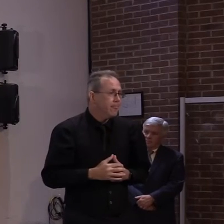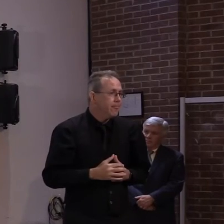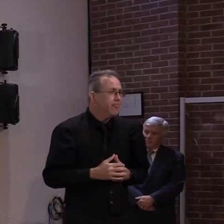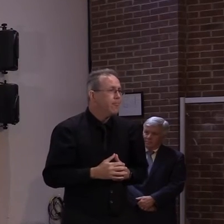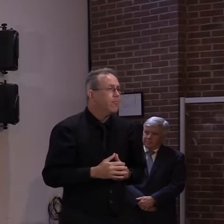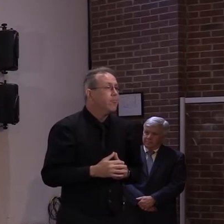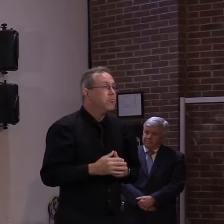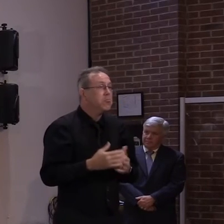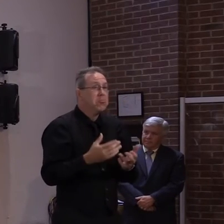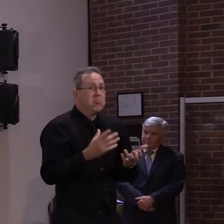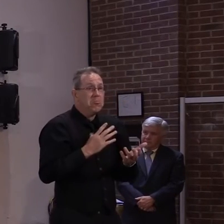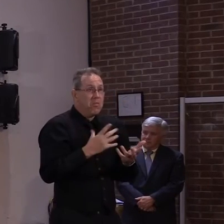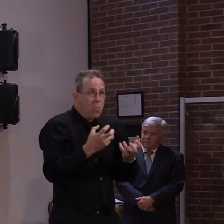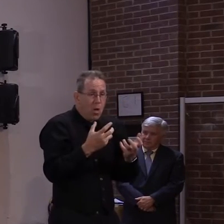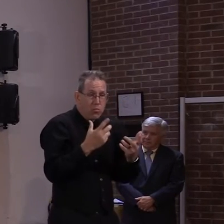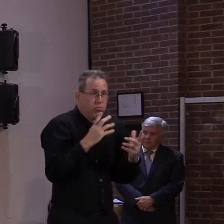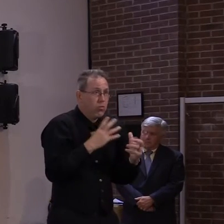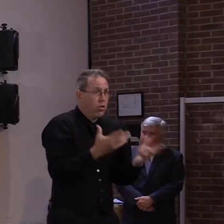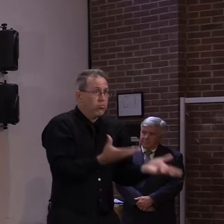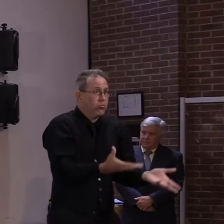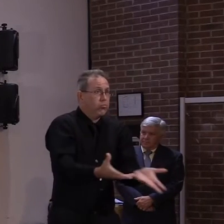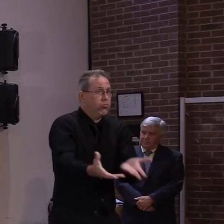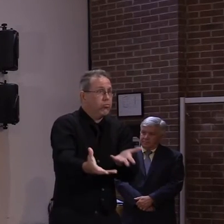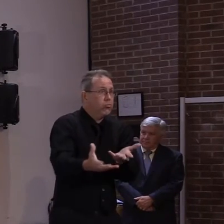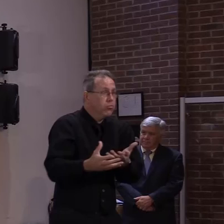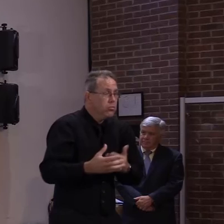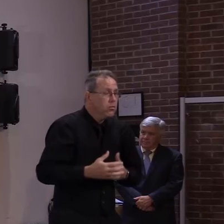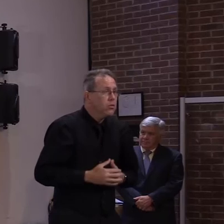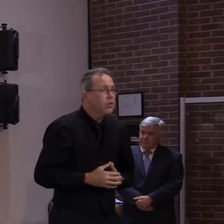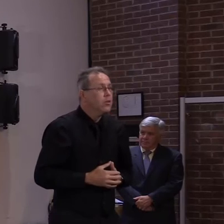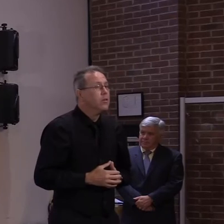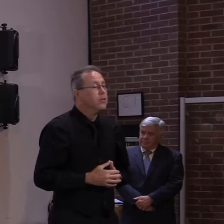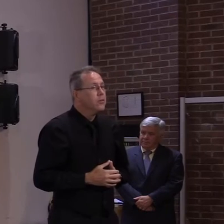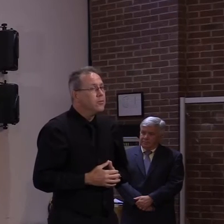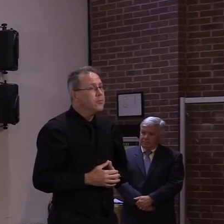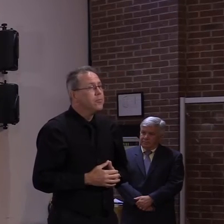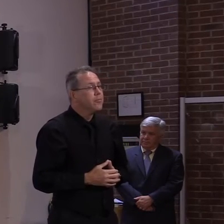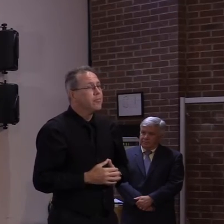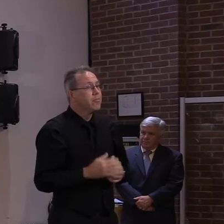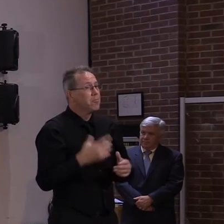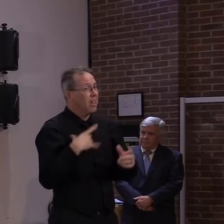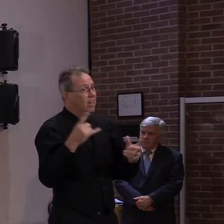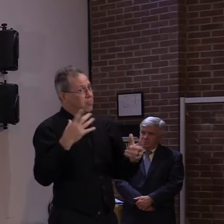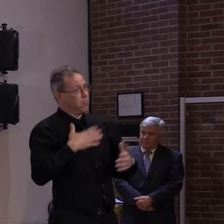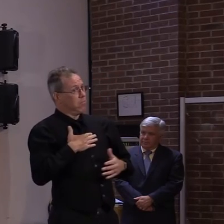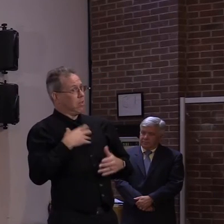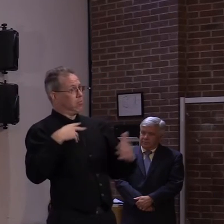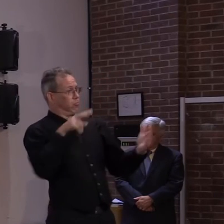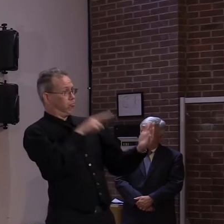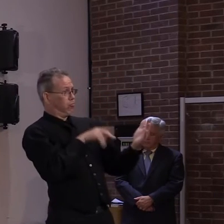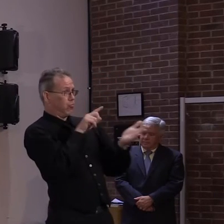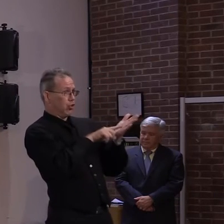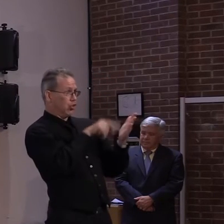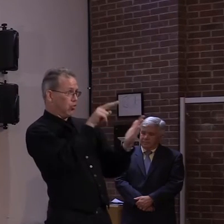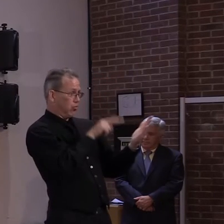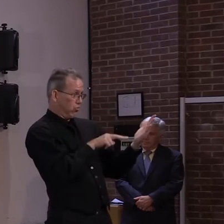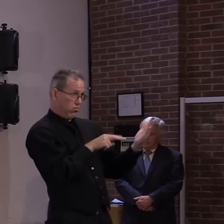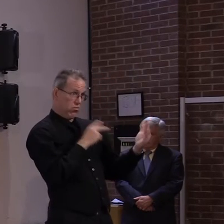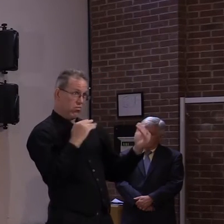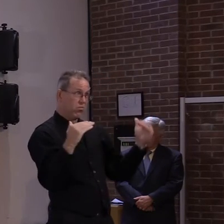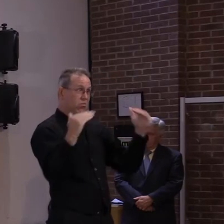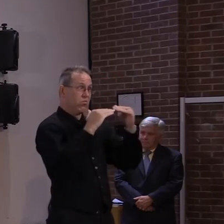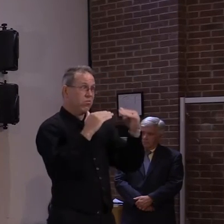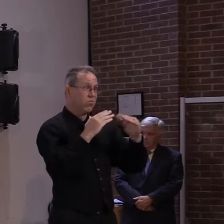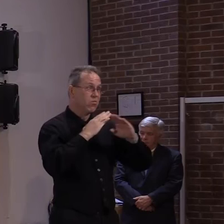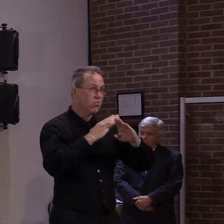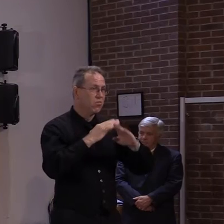that's fine for them, but I wouldn't think that the data would support that being as efficacious as vaccination,